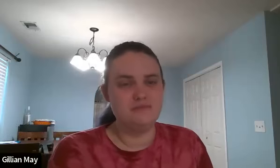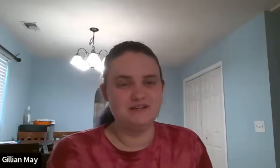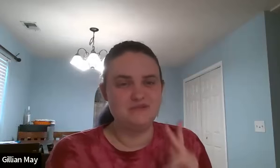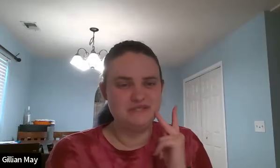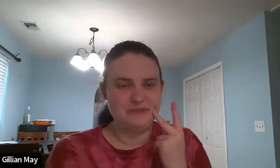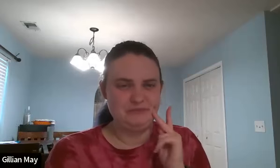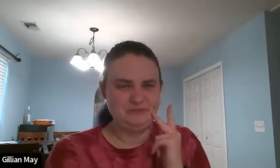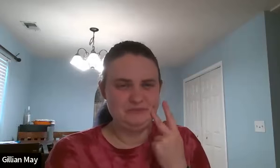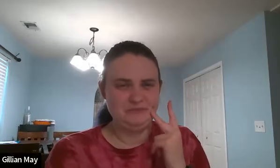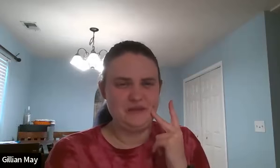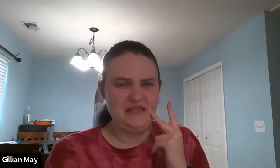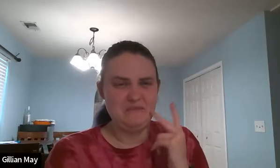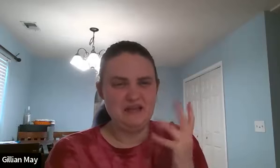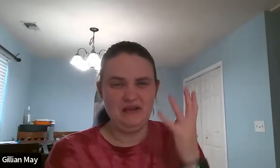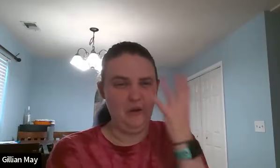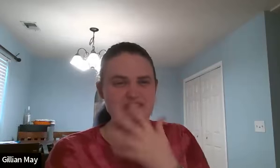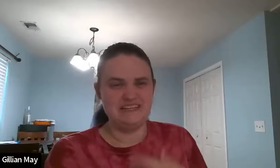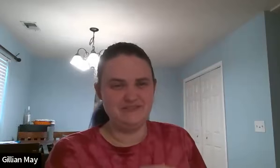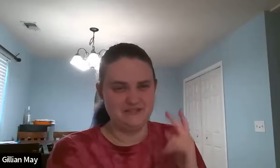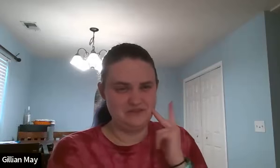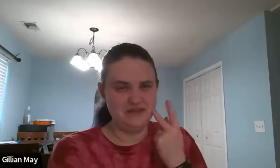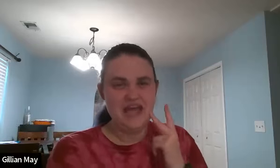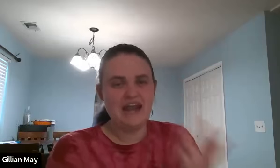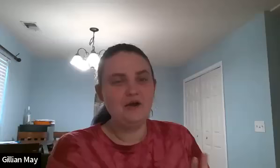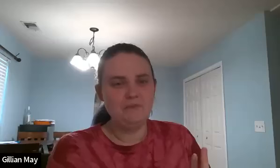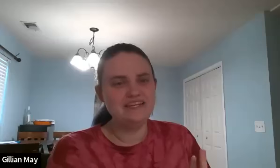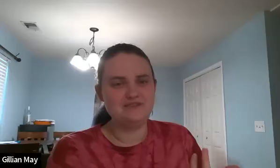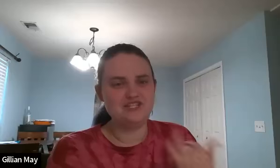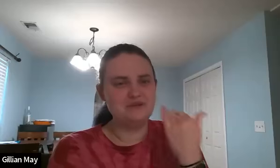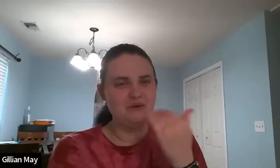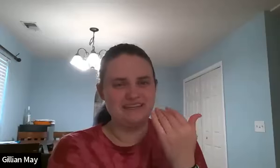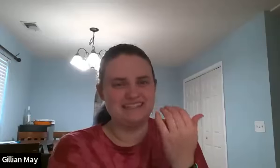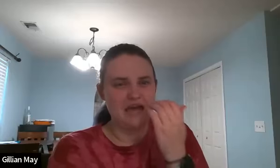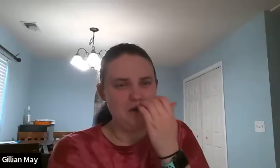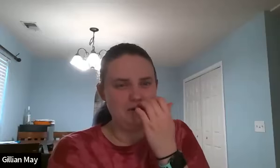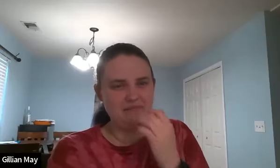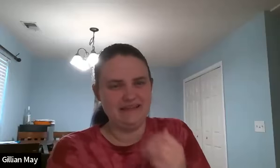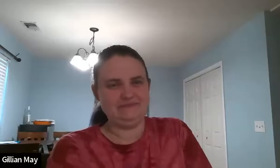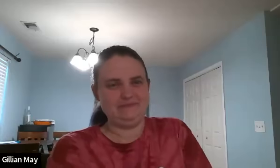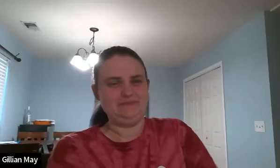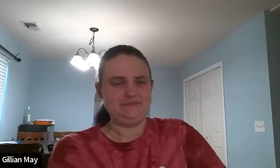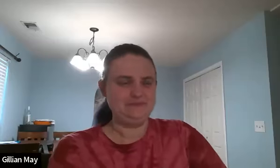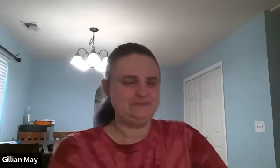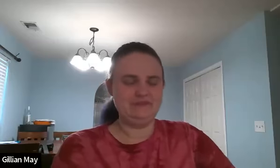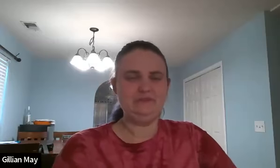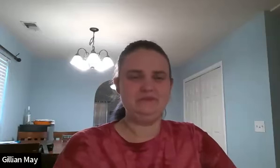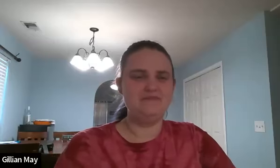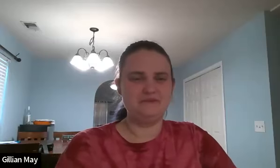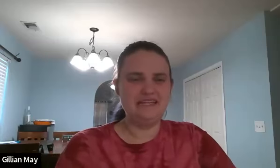pickles, I'm always like, I like make like a whole stink face with it. And I don't mean to, it's just me going, it's sour. And I'm like, no, not for me.